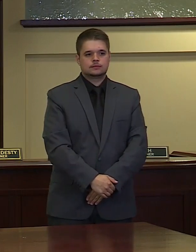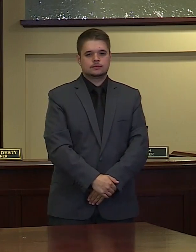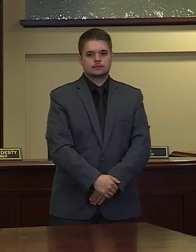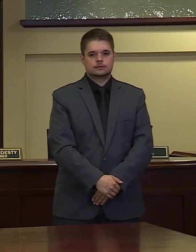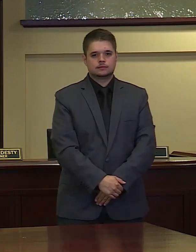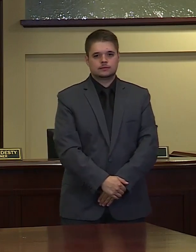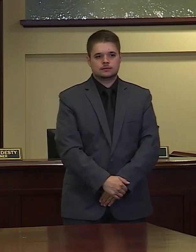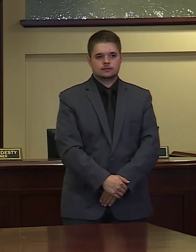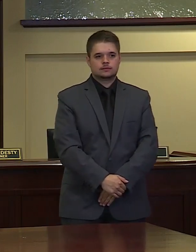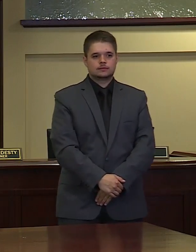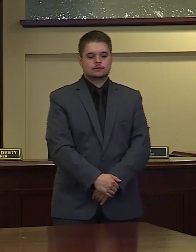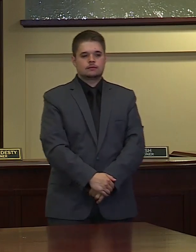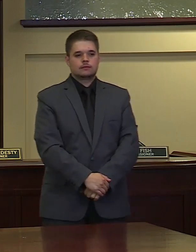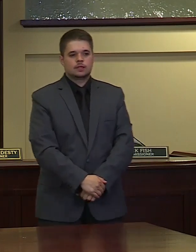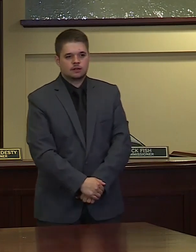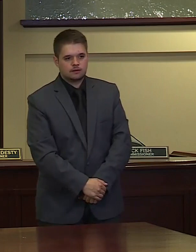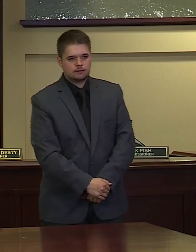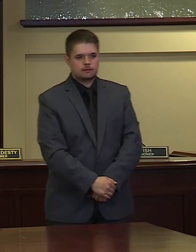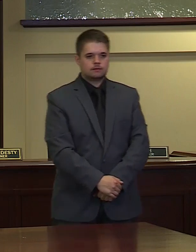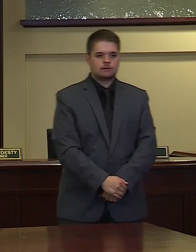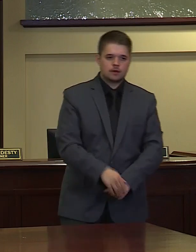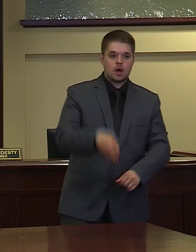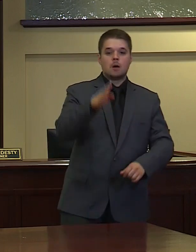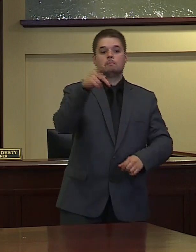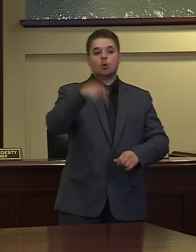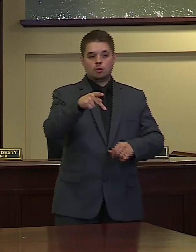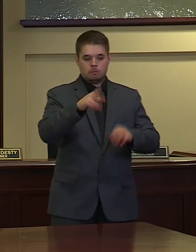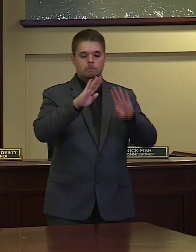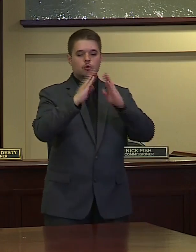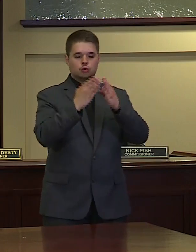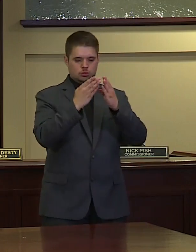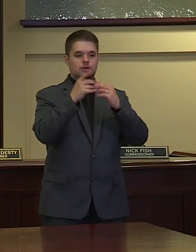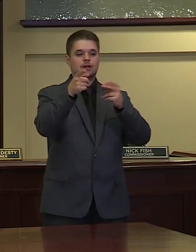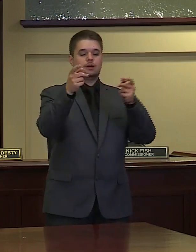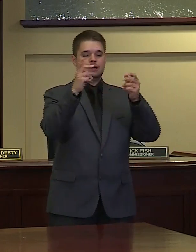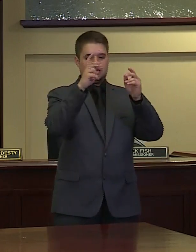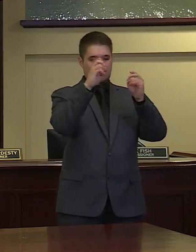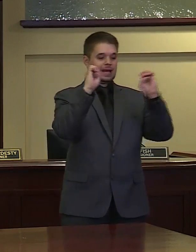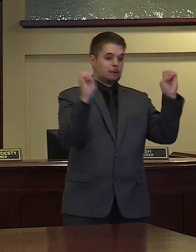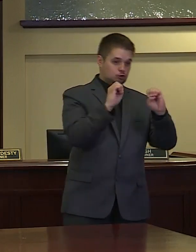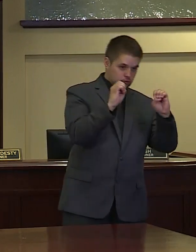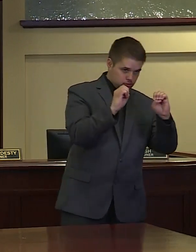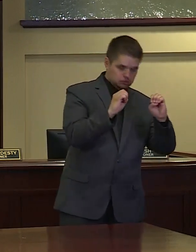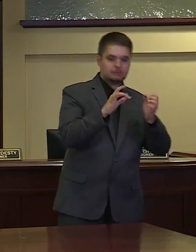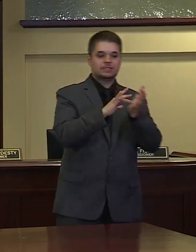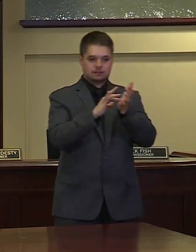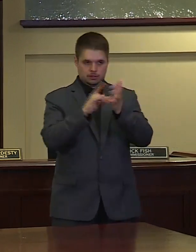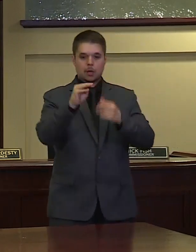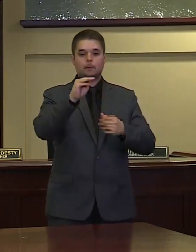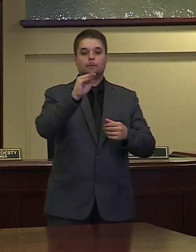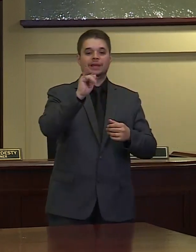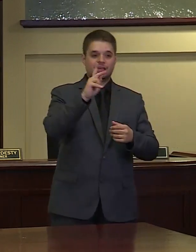And our final speaker today is Portland Bureau of Emergency Management Director Mike Myers. Mike.